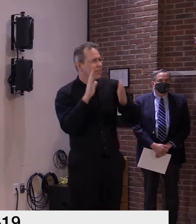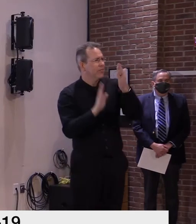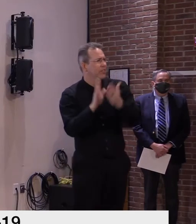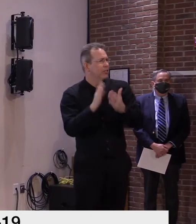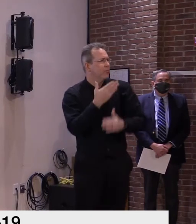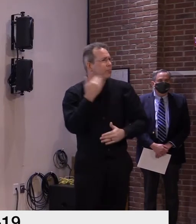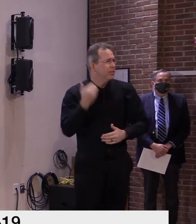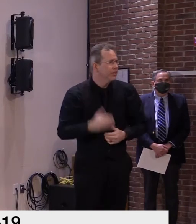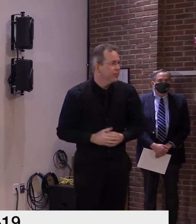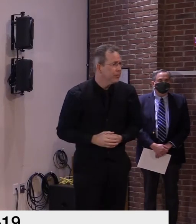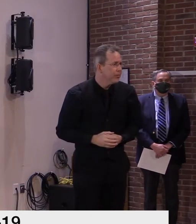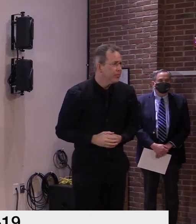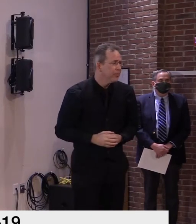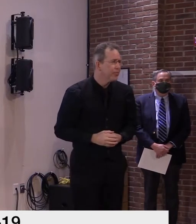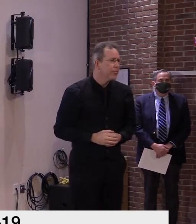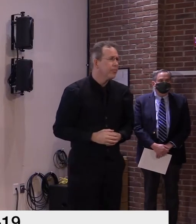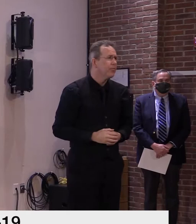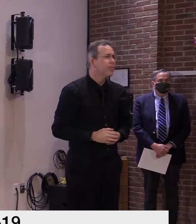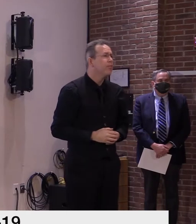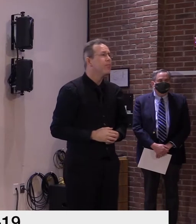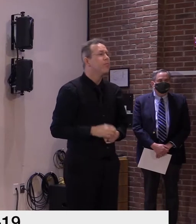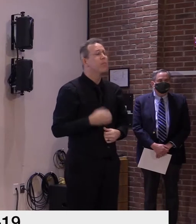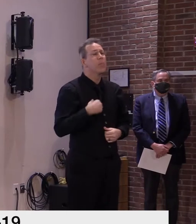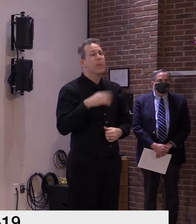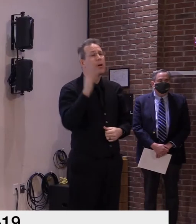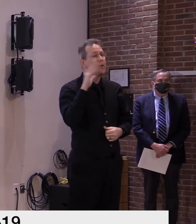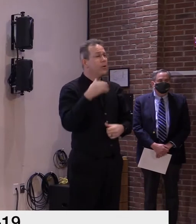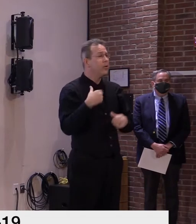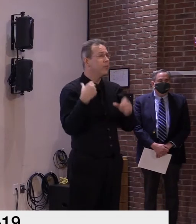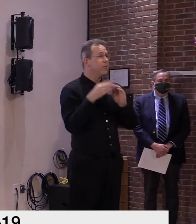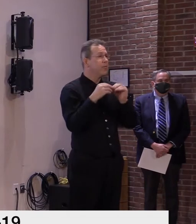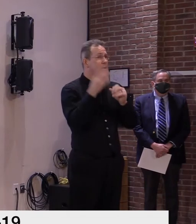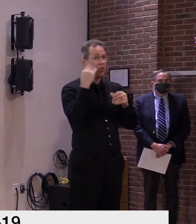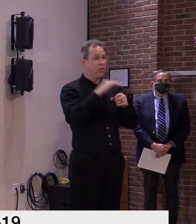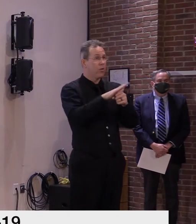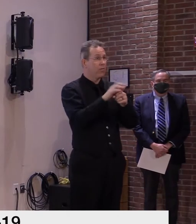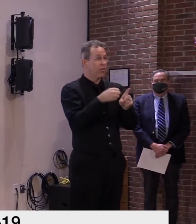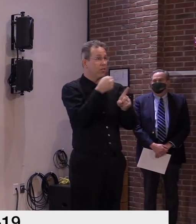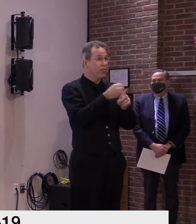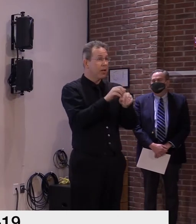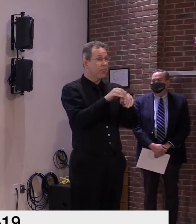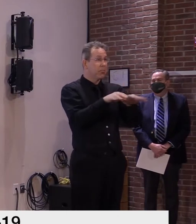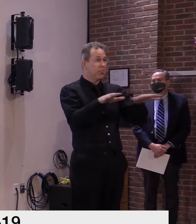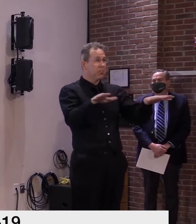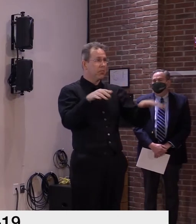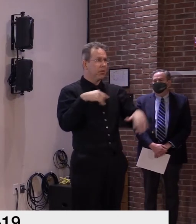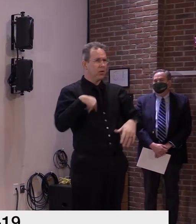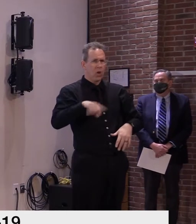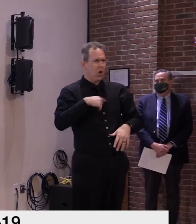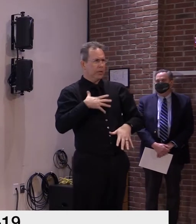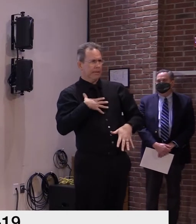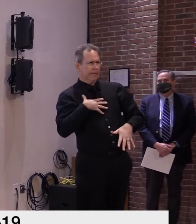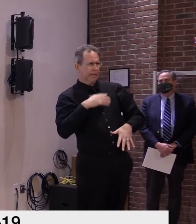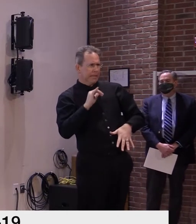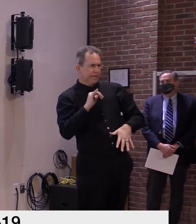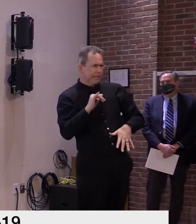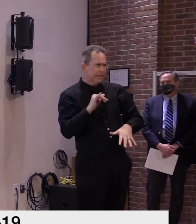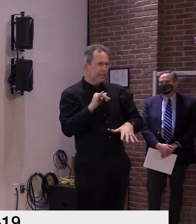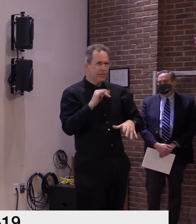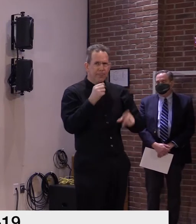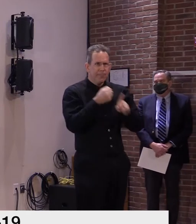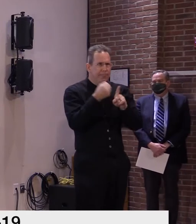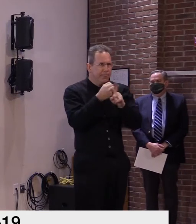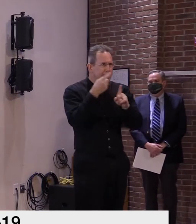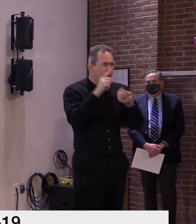We know that even before the pandemic, we were seeing concerning trends around the mental health of children across the state. The